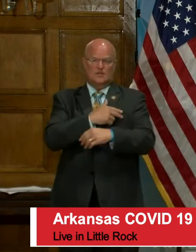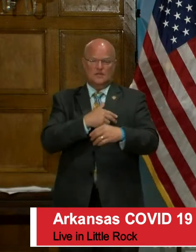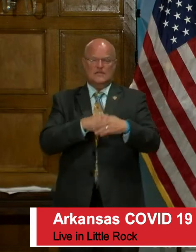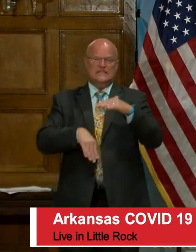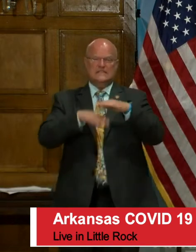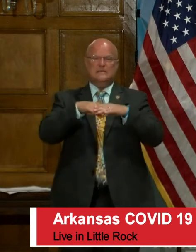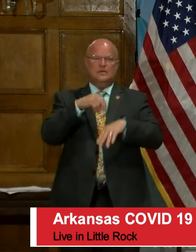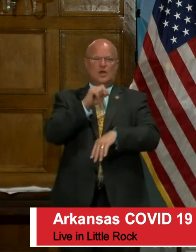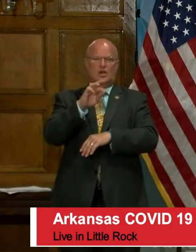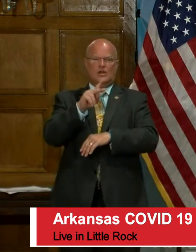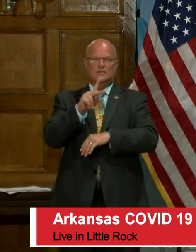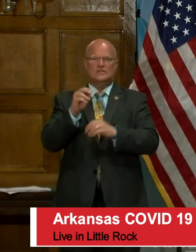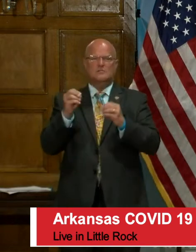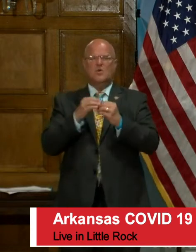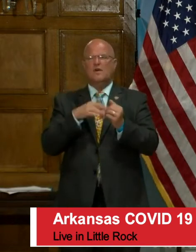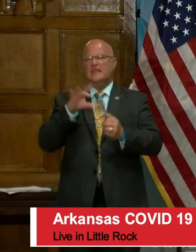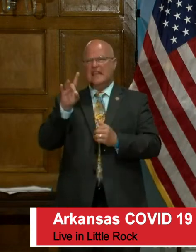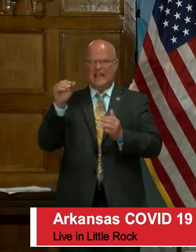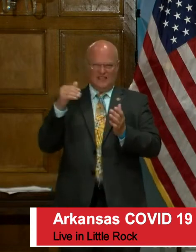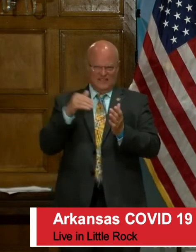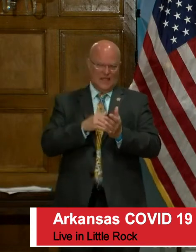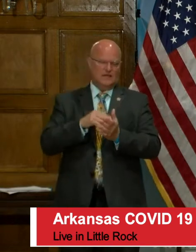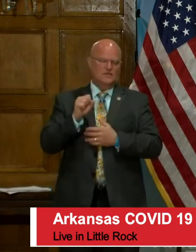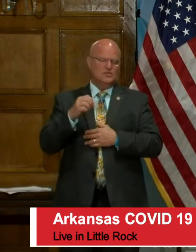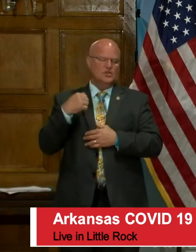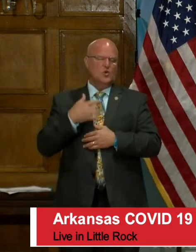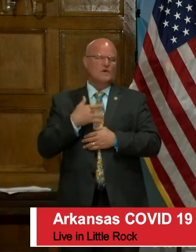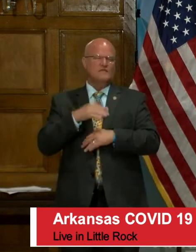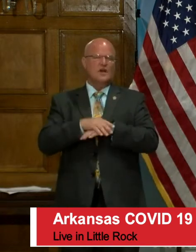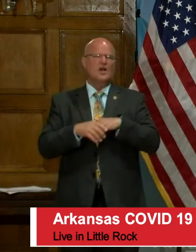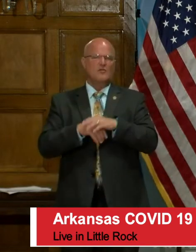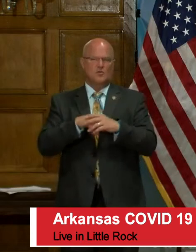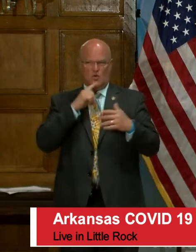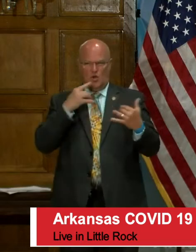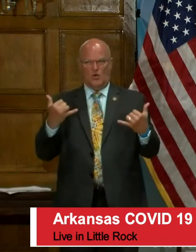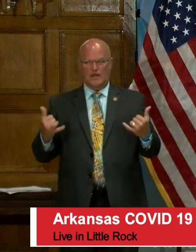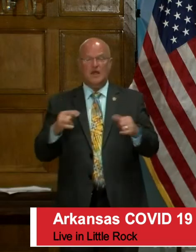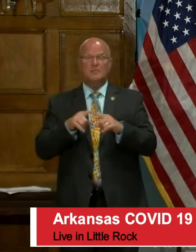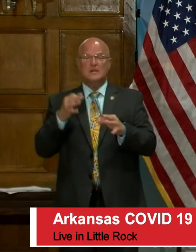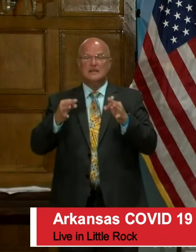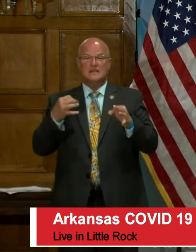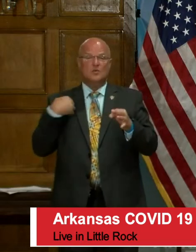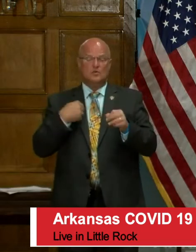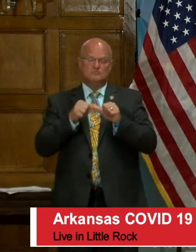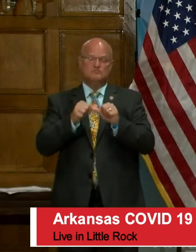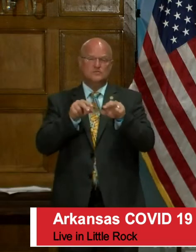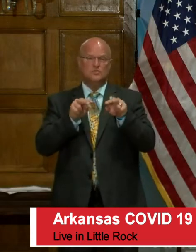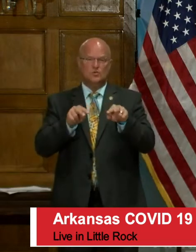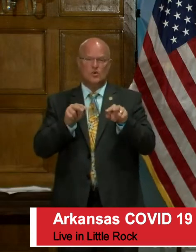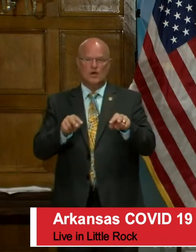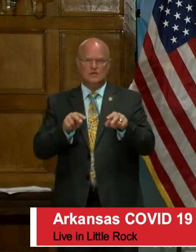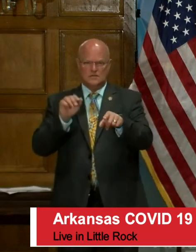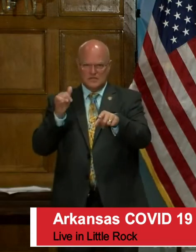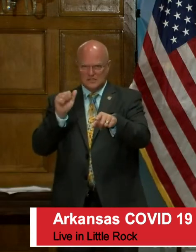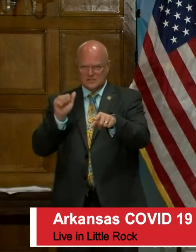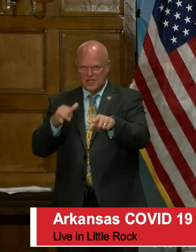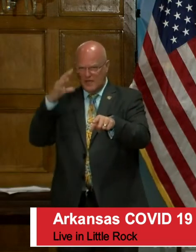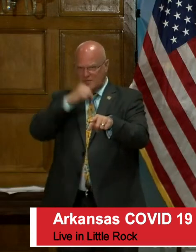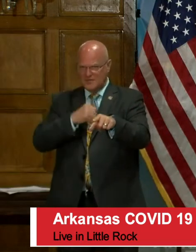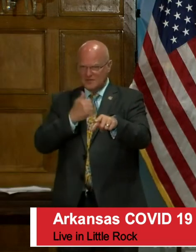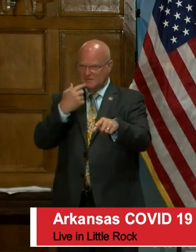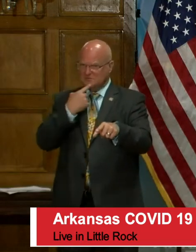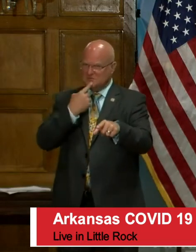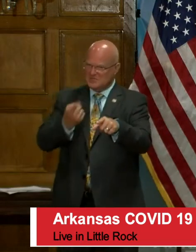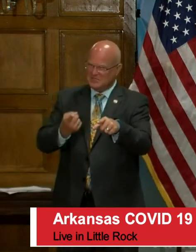Arkansas is well over 8,000, and so we feel comfortable where we are, but it's something we continue to watch. And Jay, we've missed